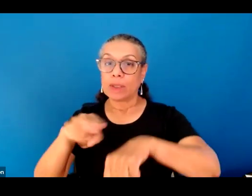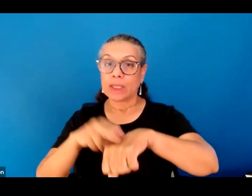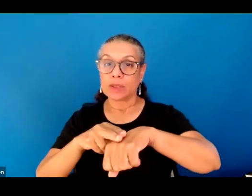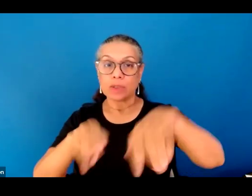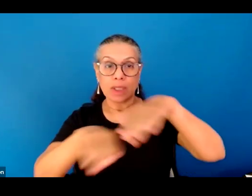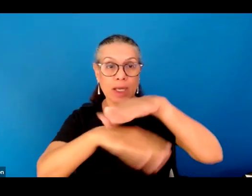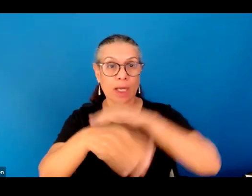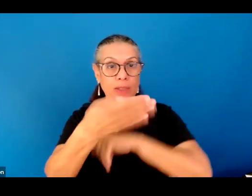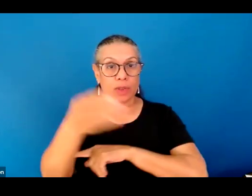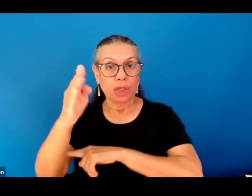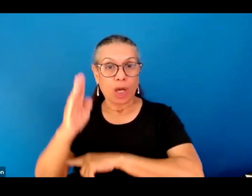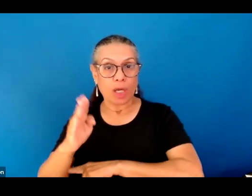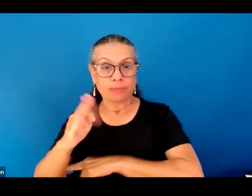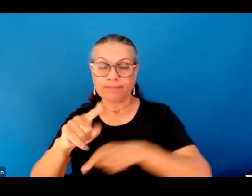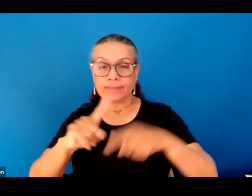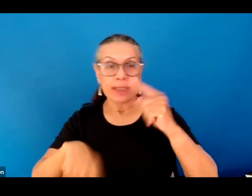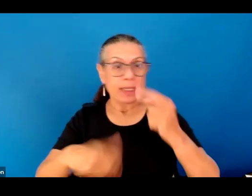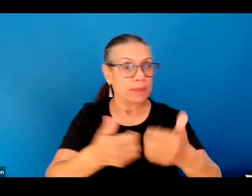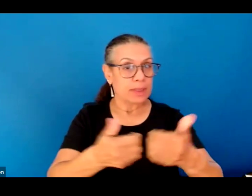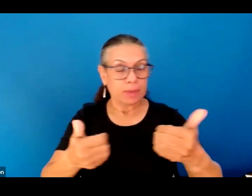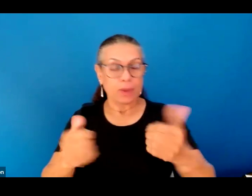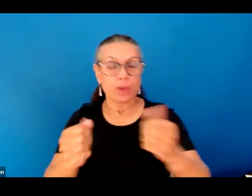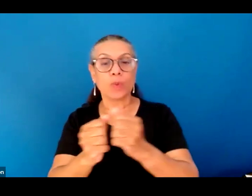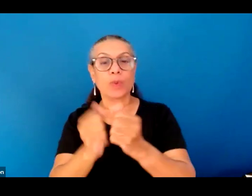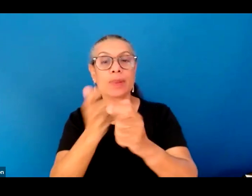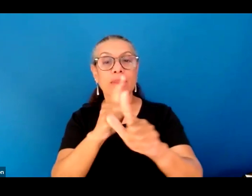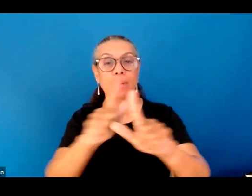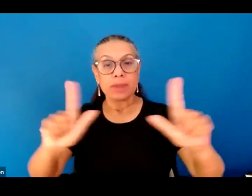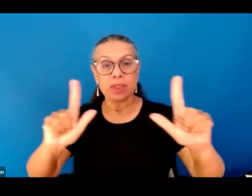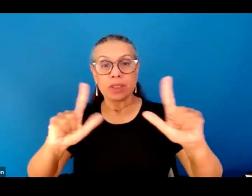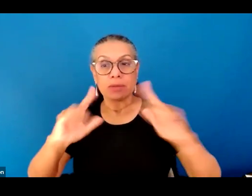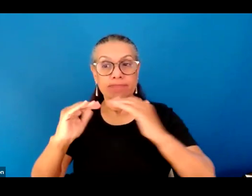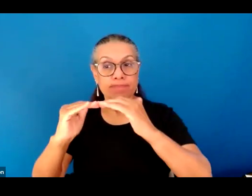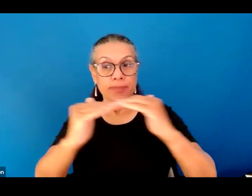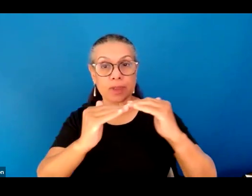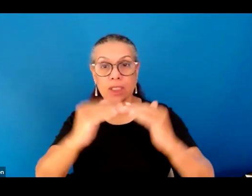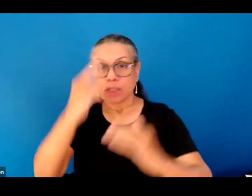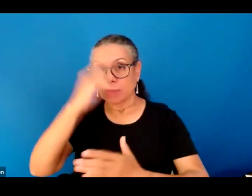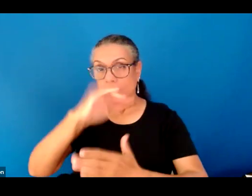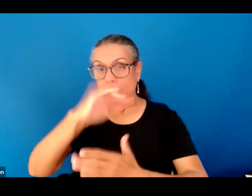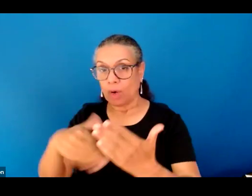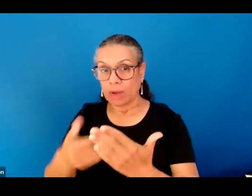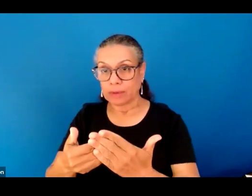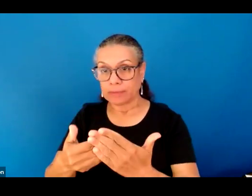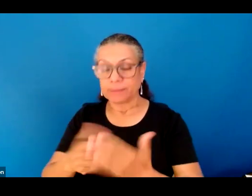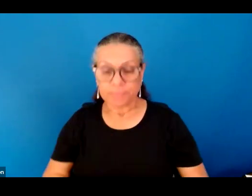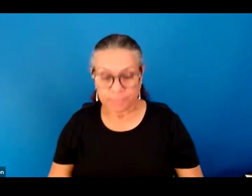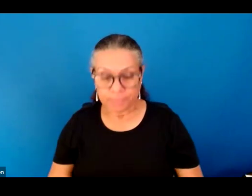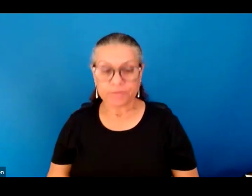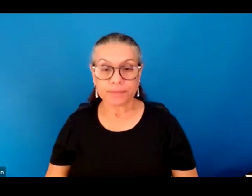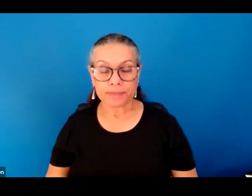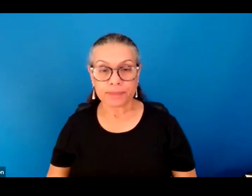one nation, under God, indivisible, with liberty and justice for all.